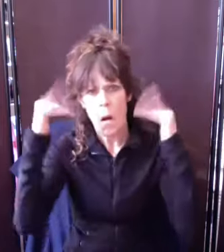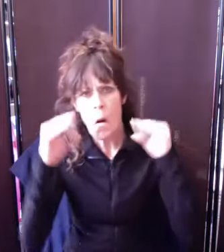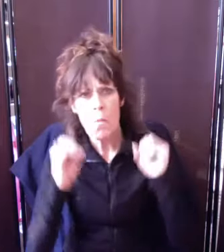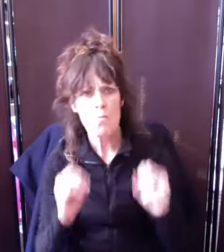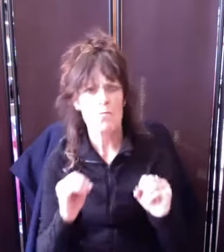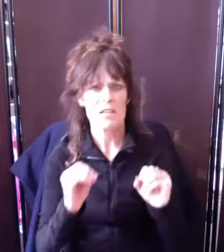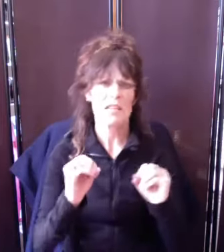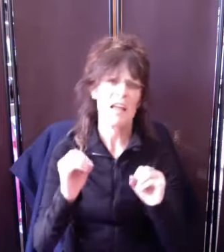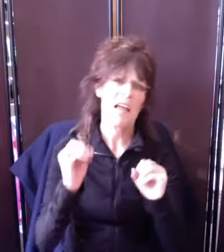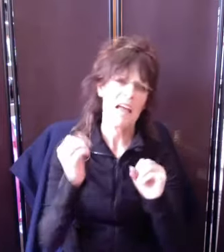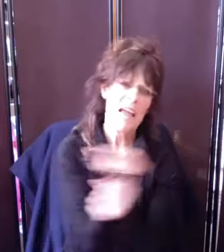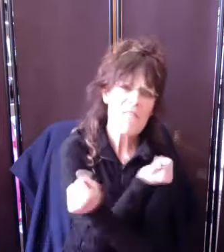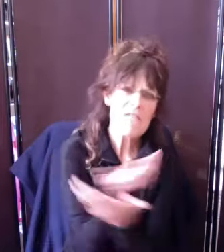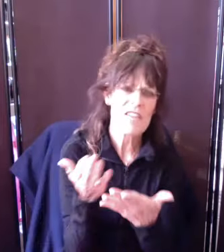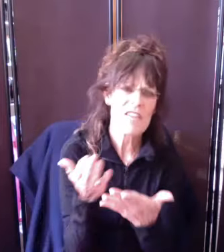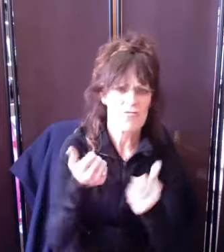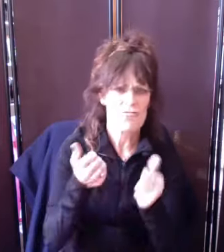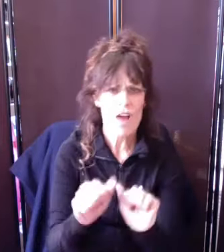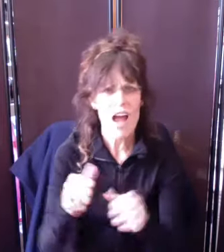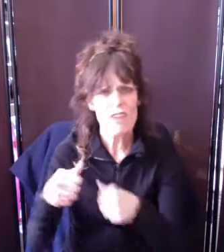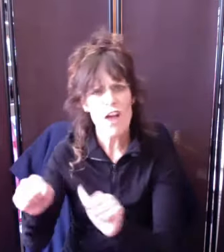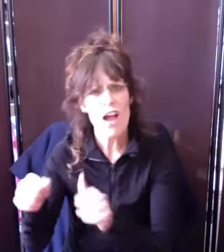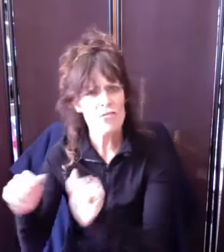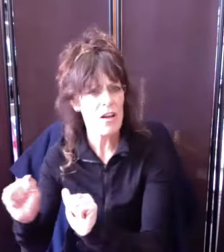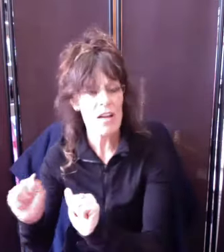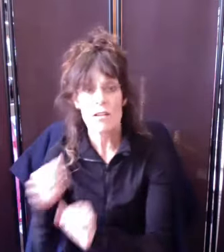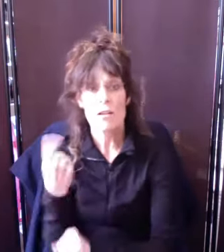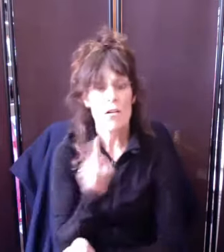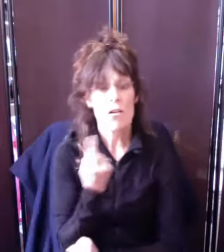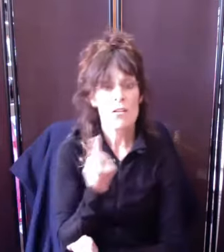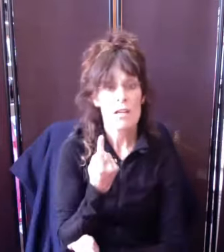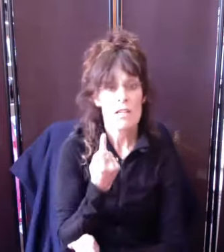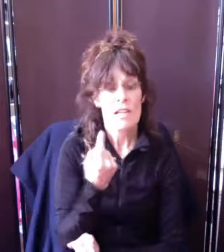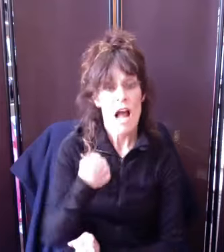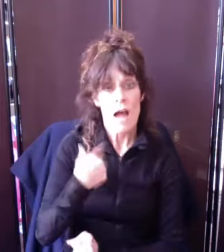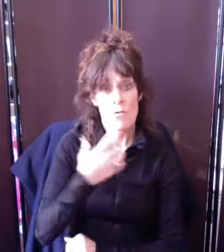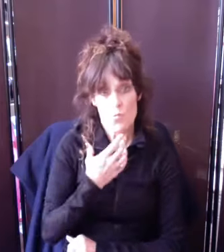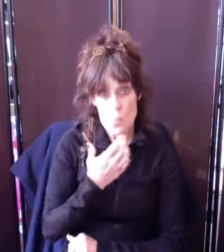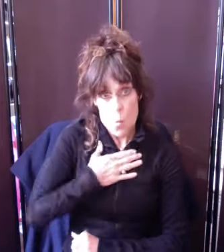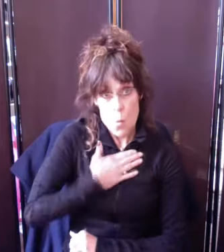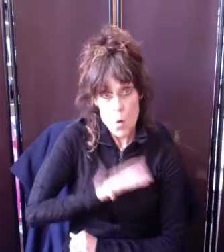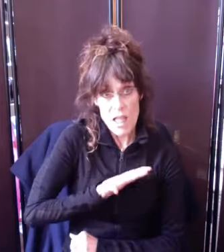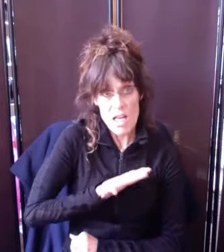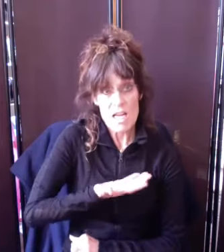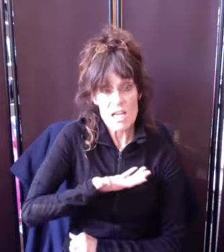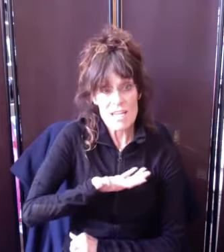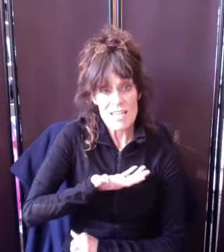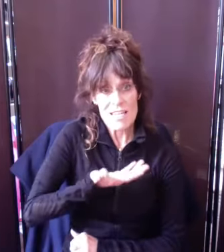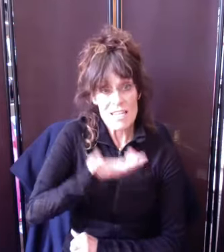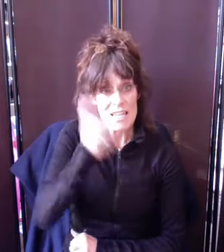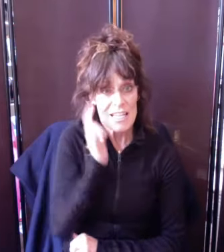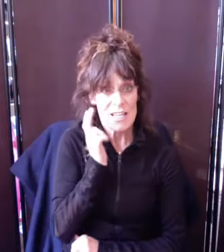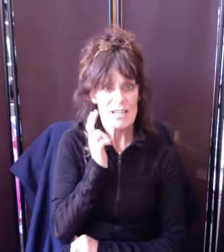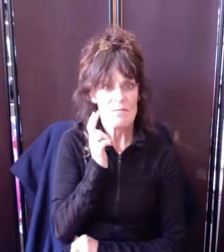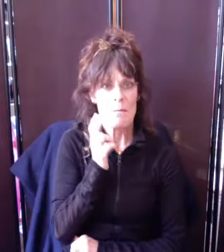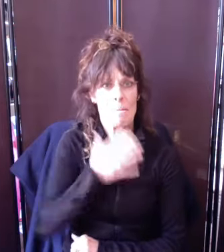I knew to do. The only reason I was ever willing to listen to you people was because I was out of good ideas. Coming to Alcoholics Anonymous in my